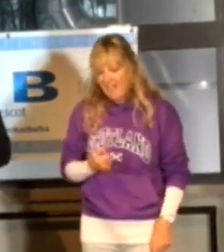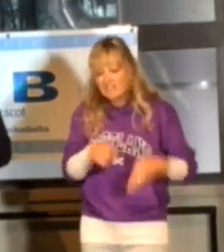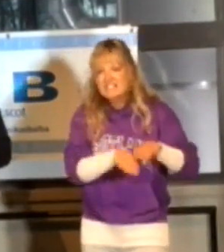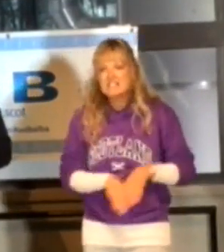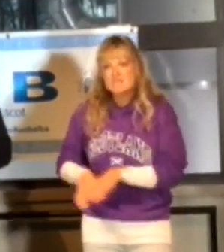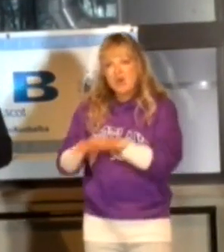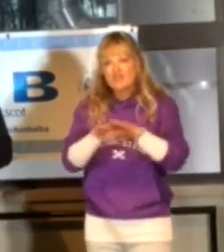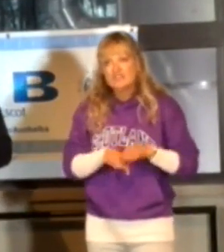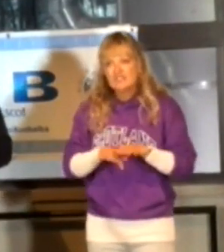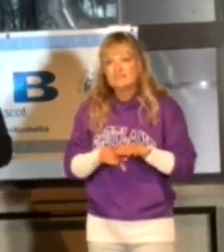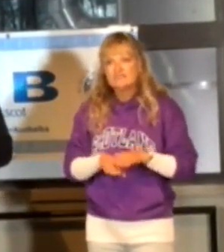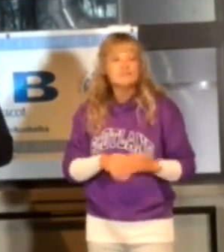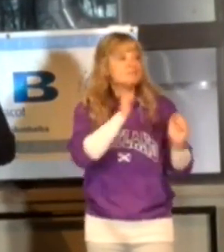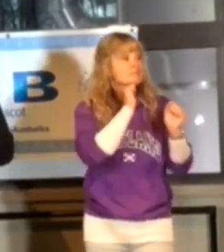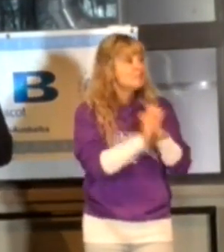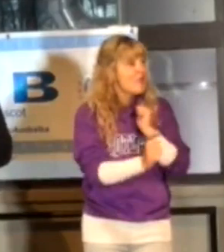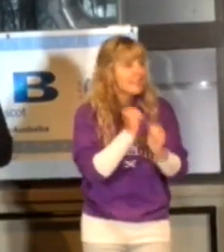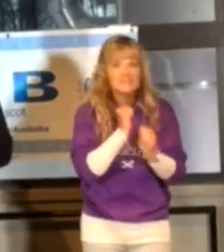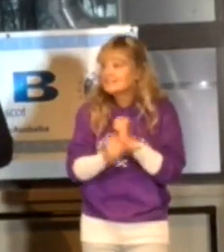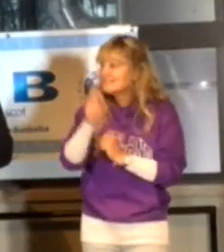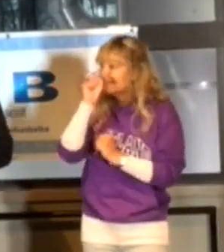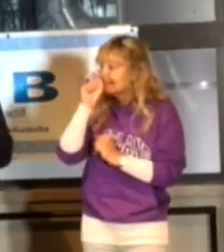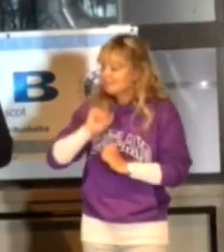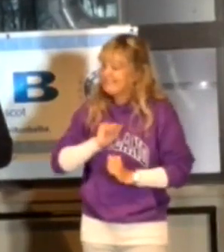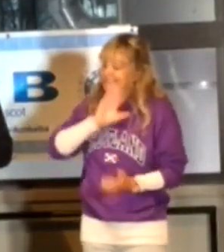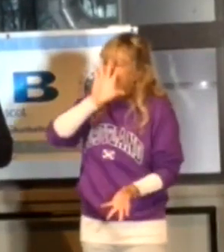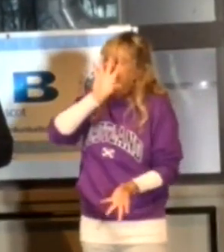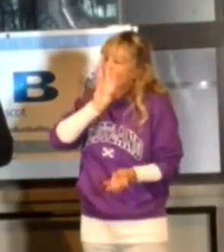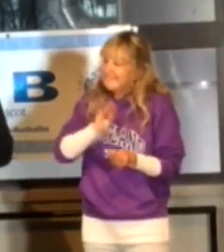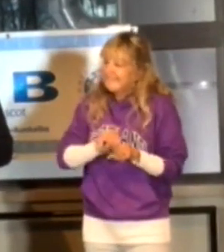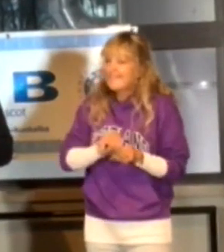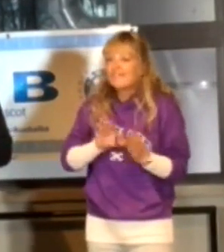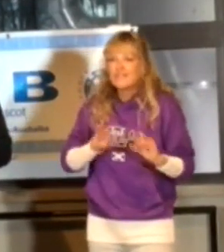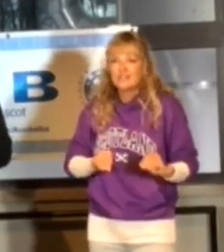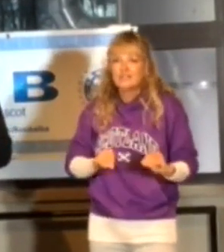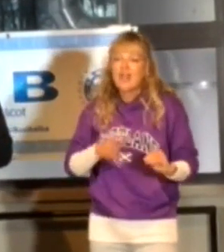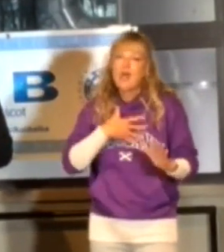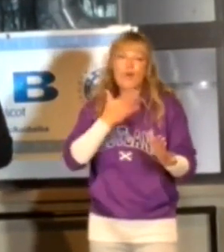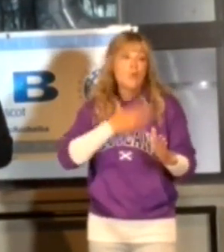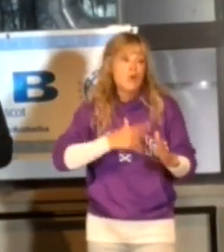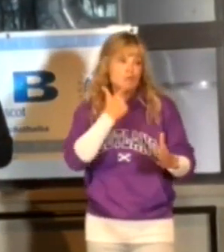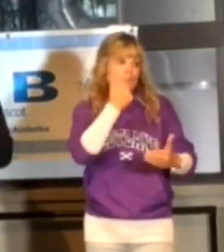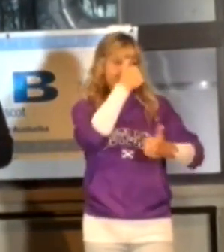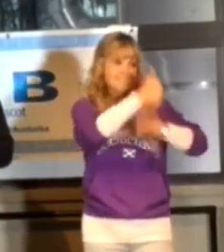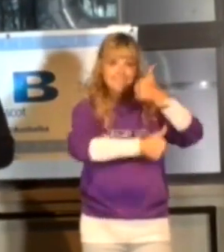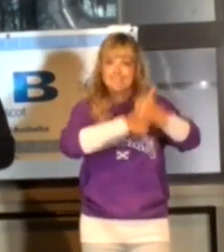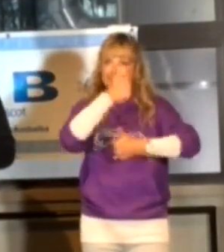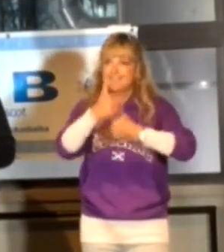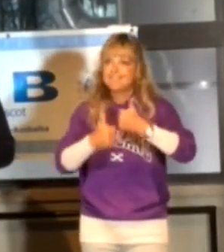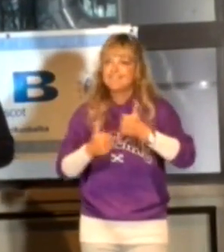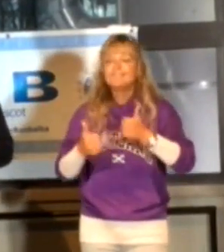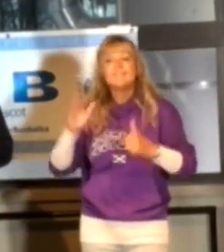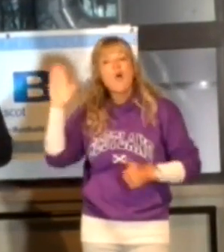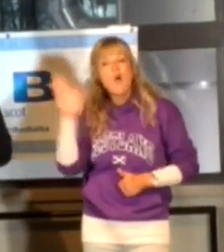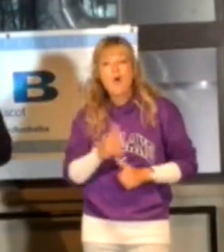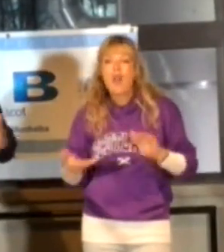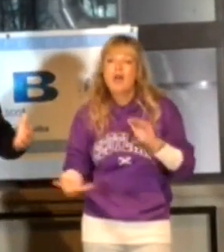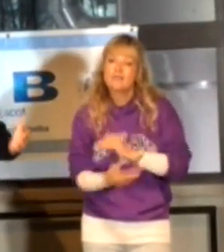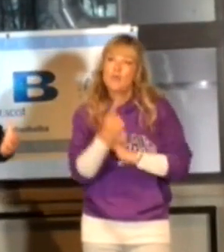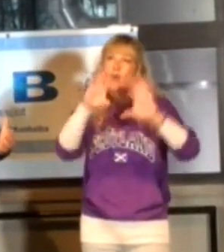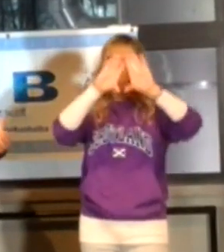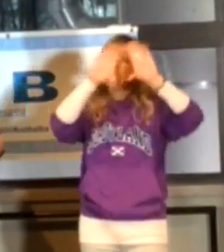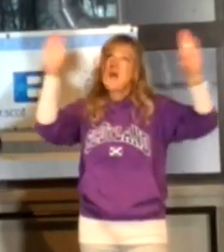on our side. Brothers and sisters, I'm finish my remarks by applauding All Under One Banner for doing something which